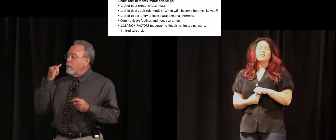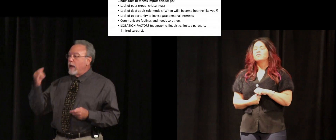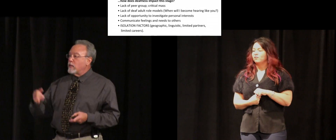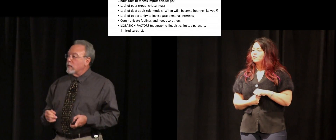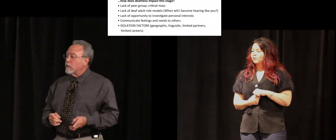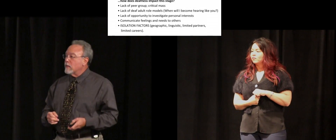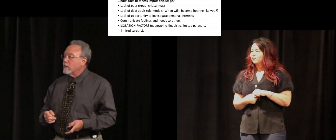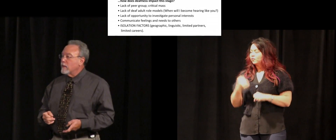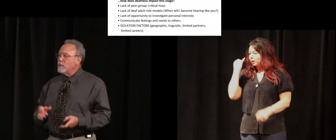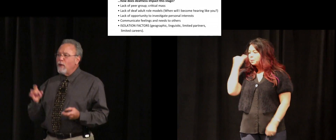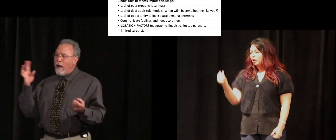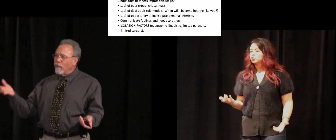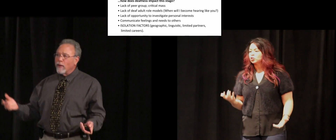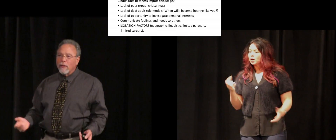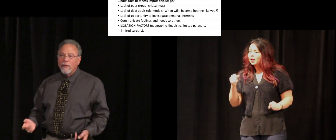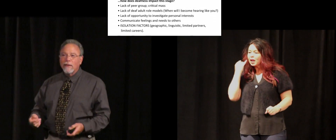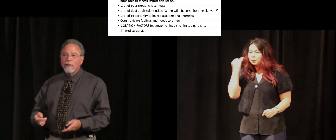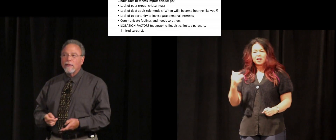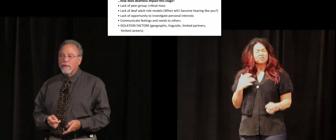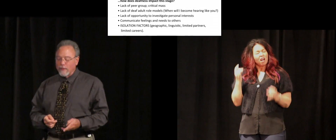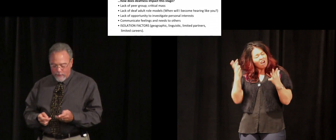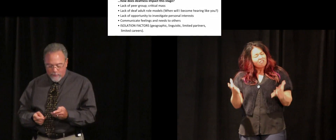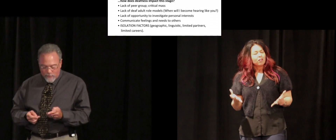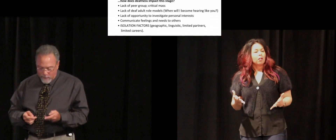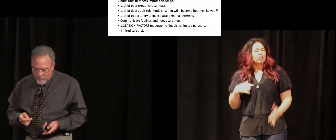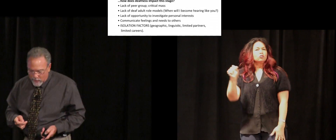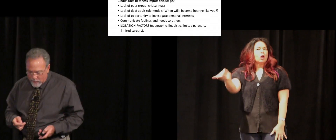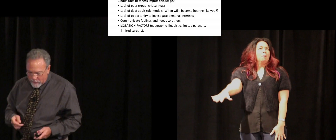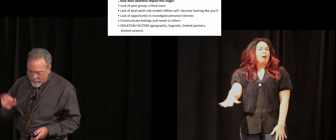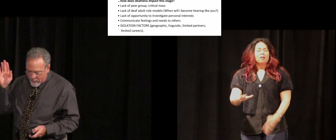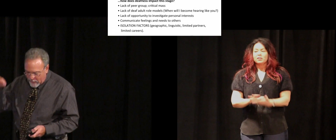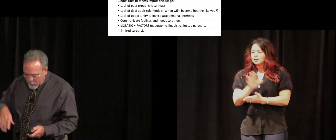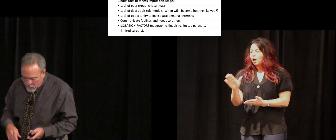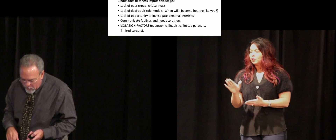Students are hungry for it, okay?